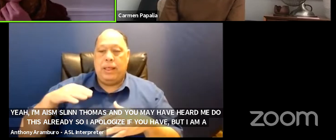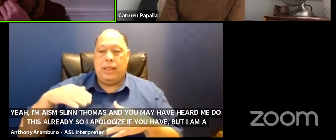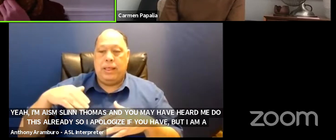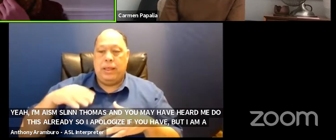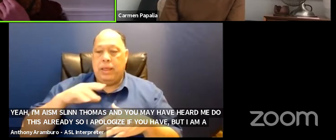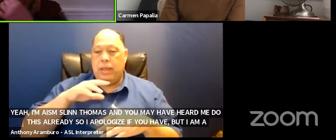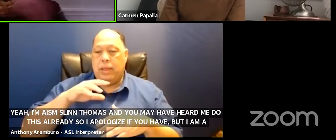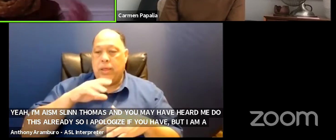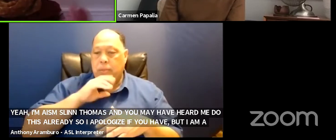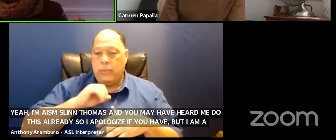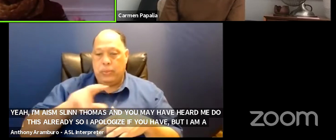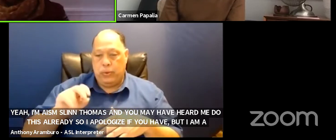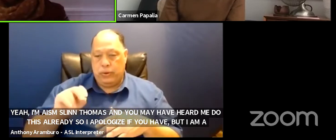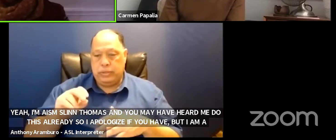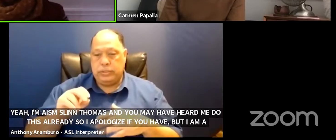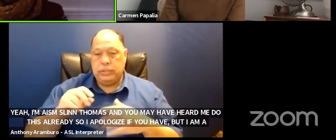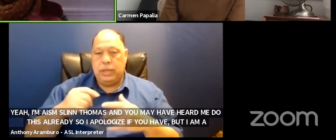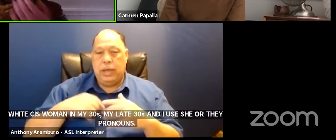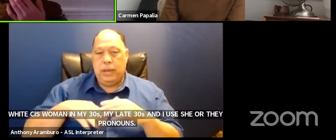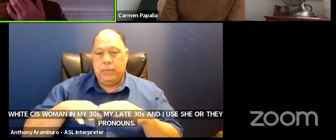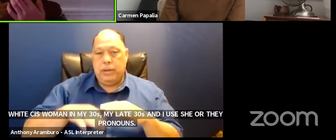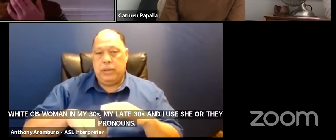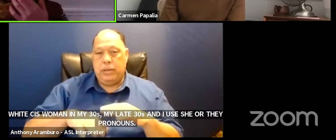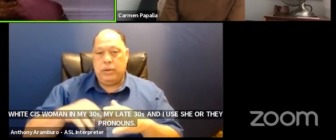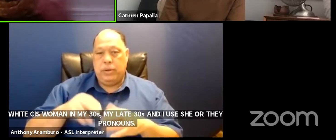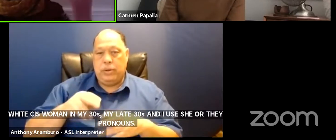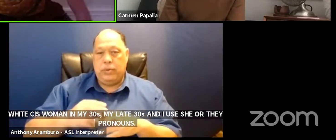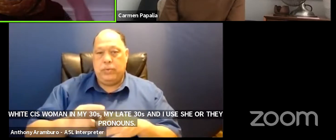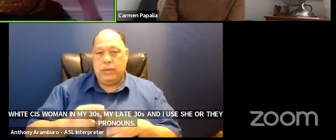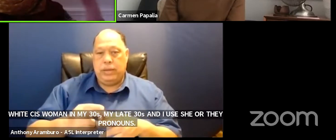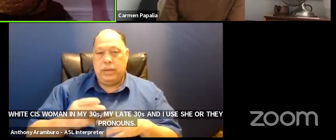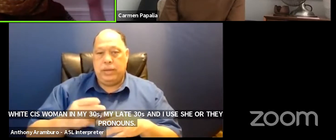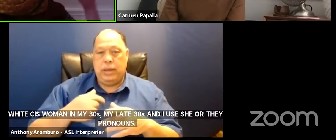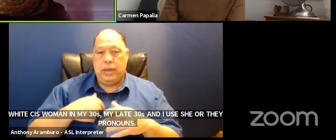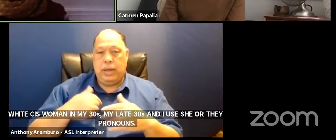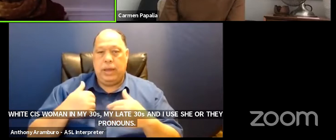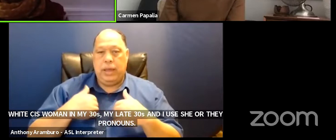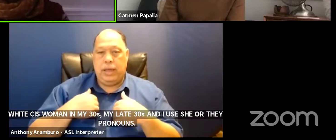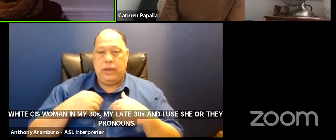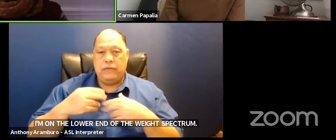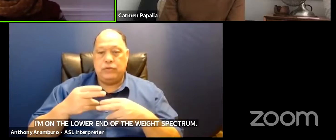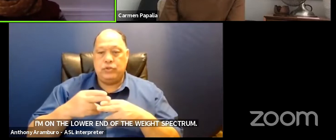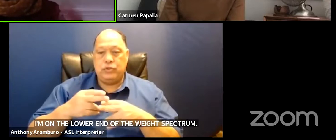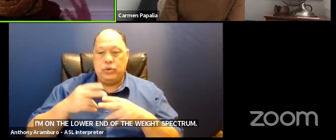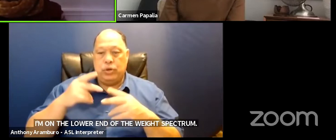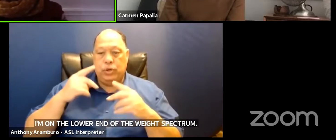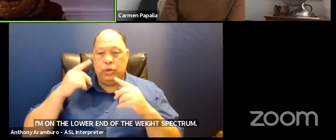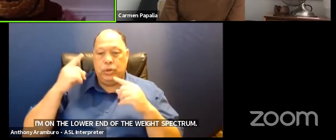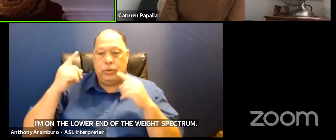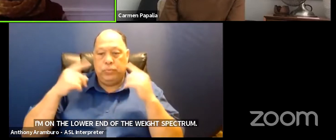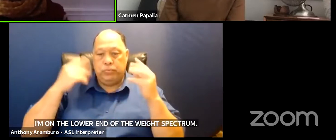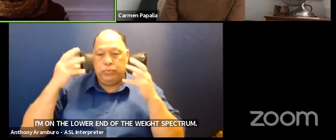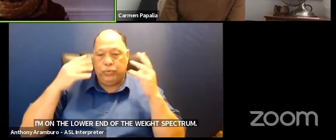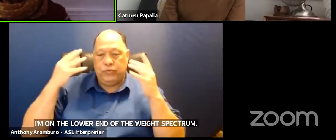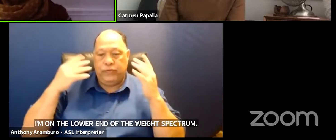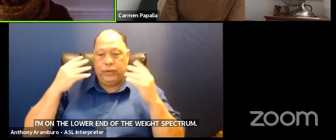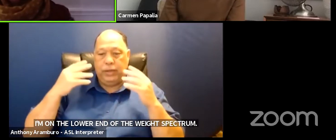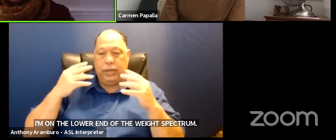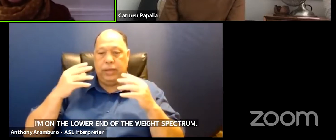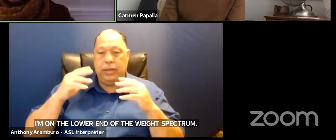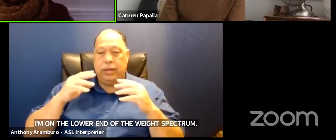pronouns. I'm on the lower end of the weight spectrum. I have short, kind of poofy hair, auburn